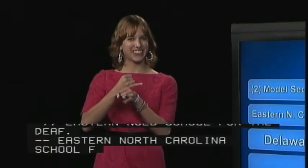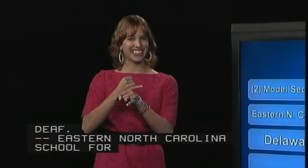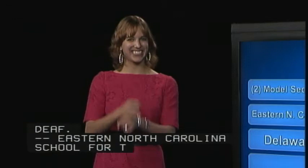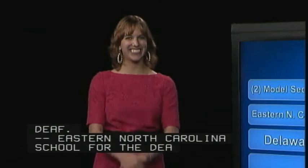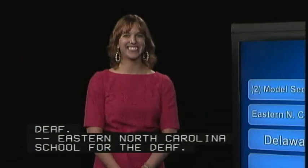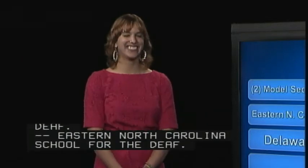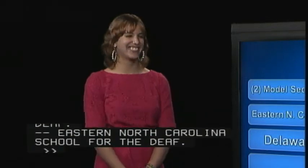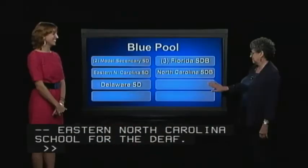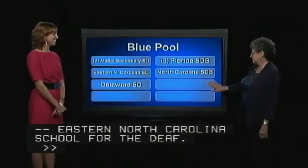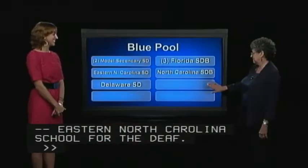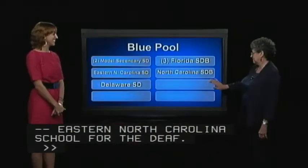Delaware School for the Deaf.